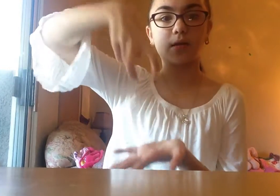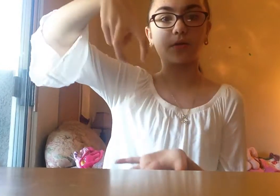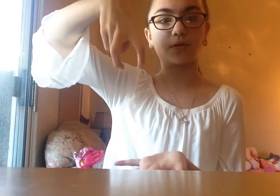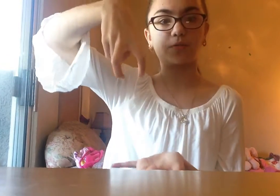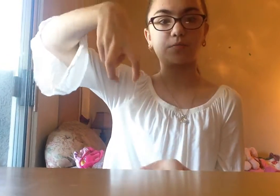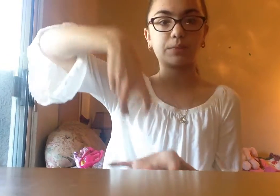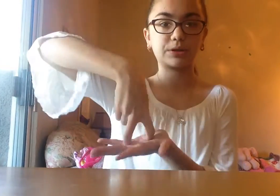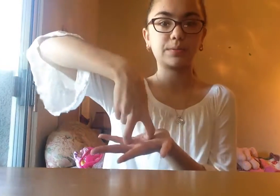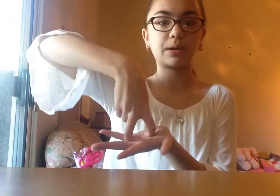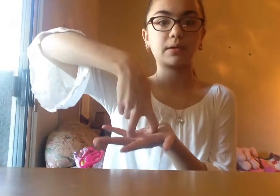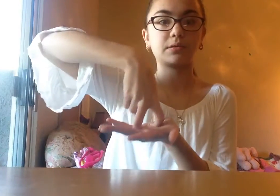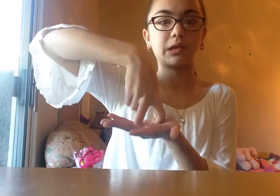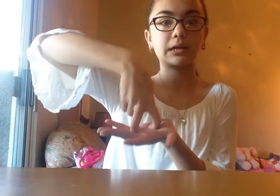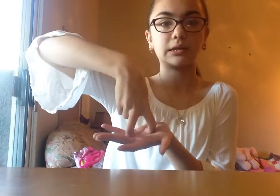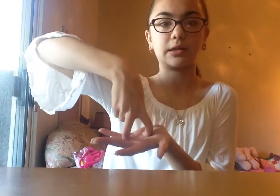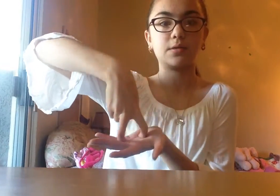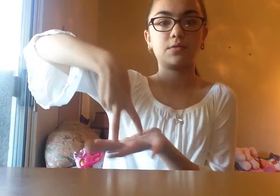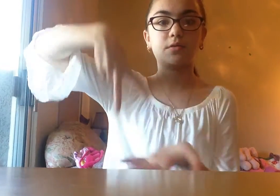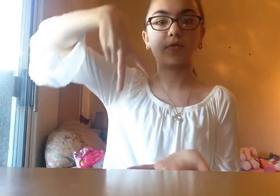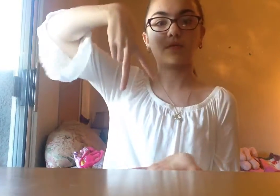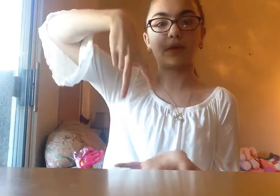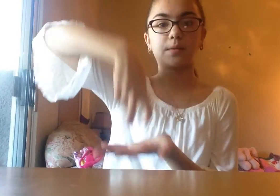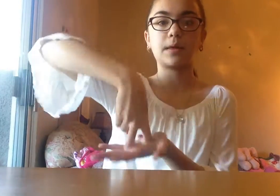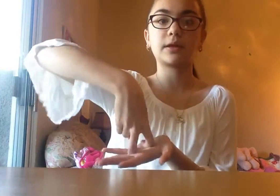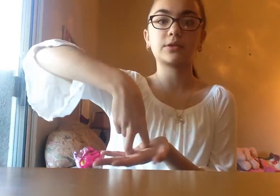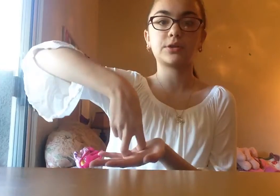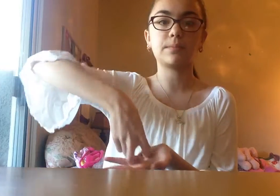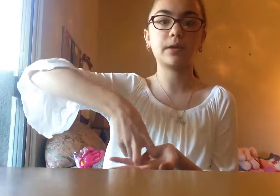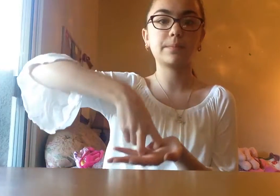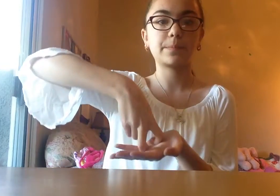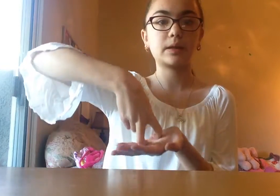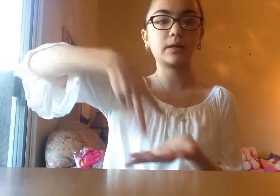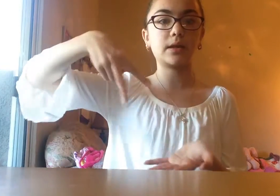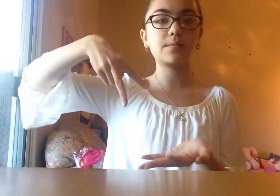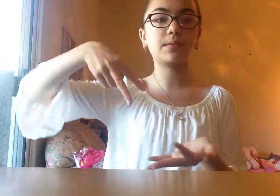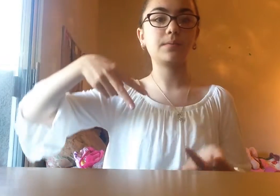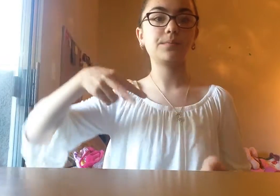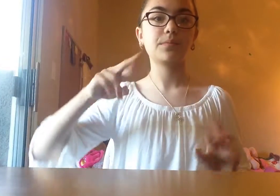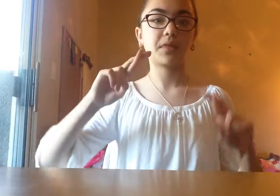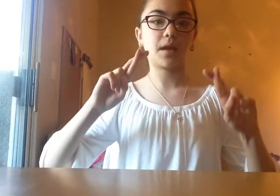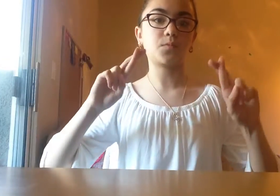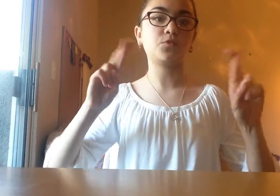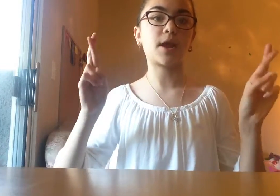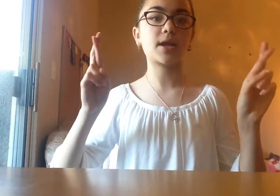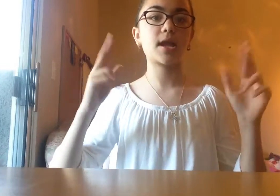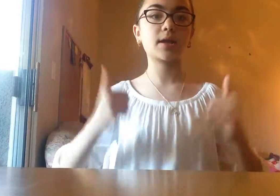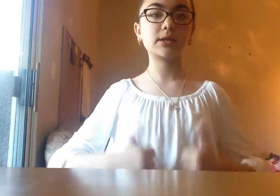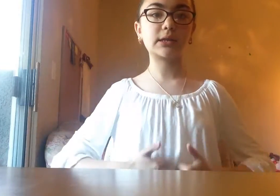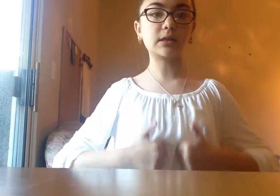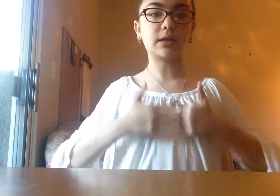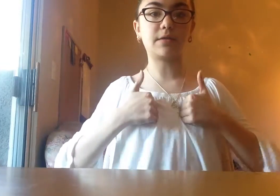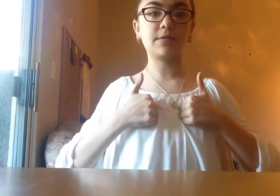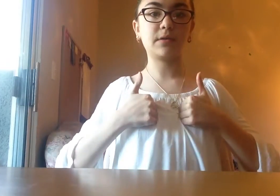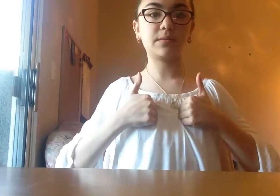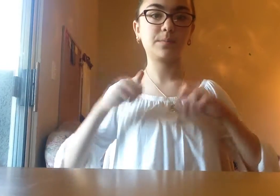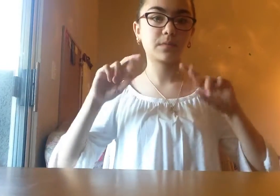little person bending your leg, and then you flick it up like they're jumping. Leap. I'm ready to live.